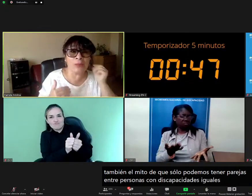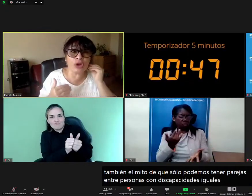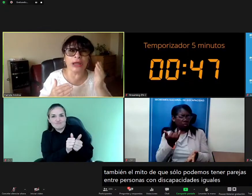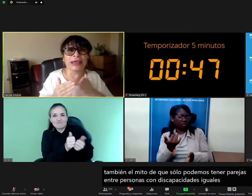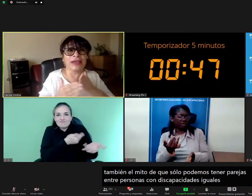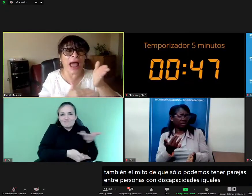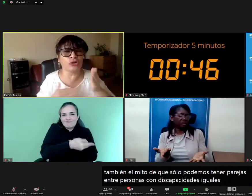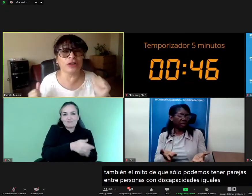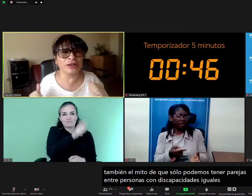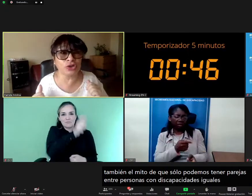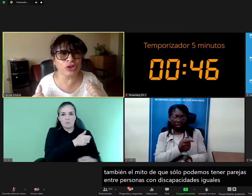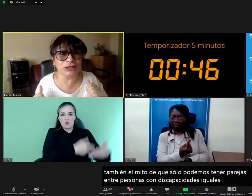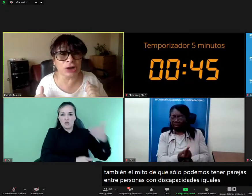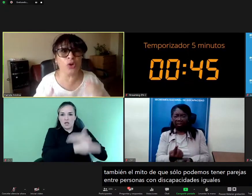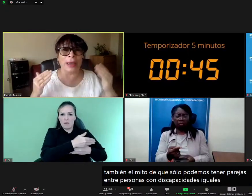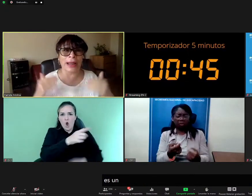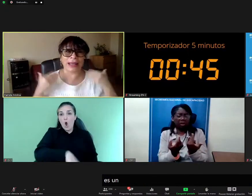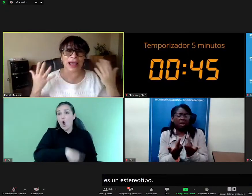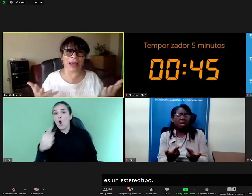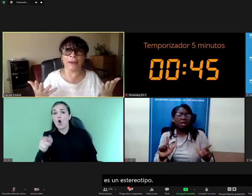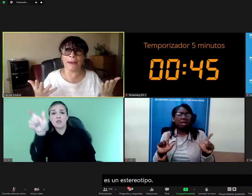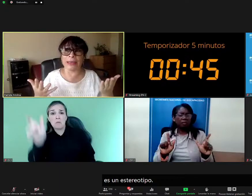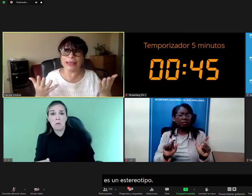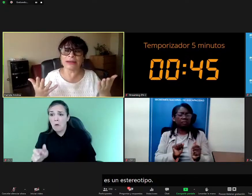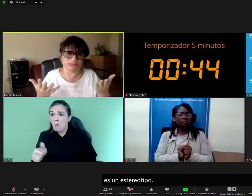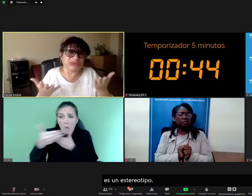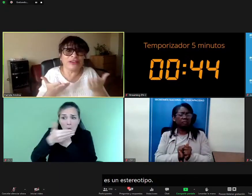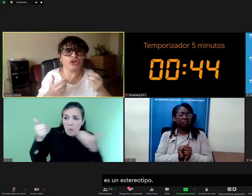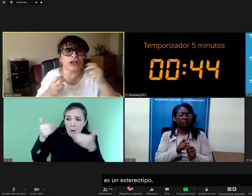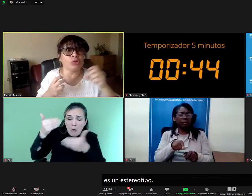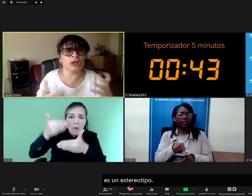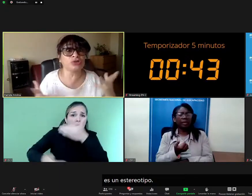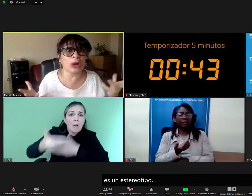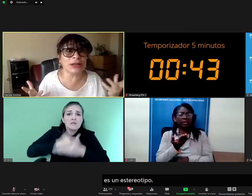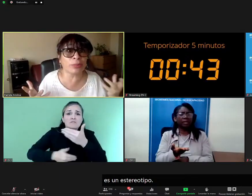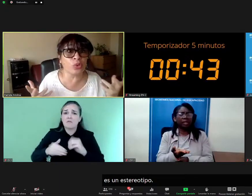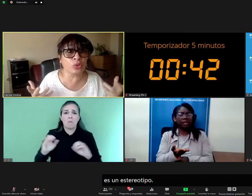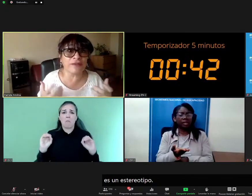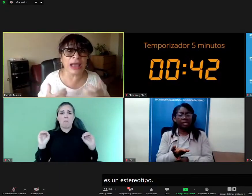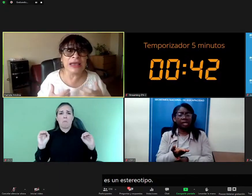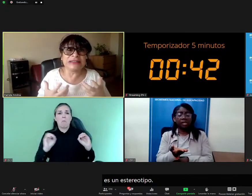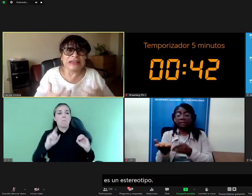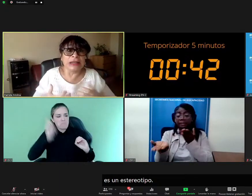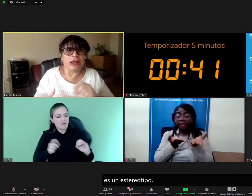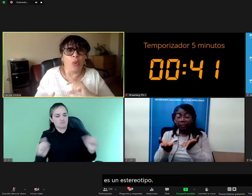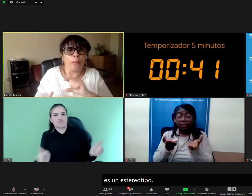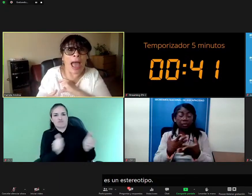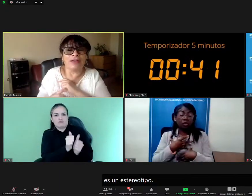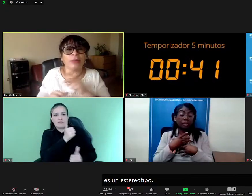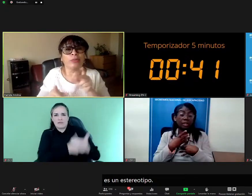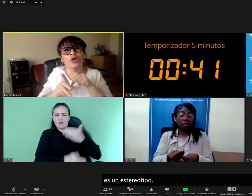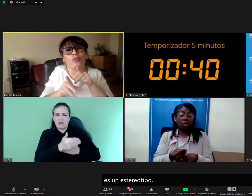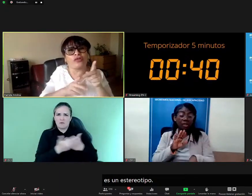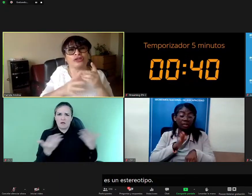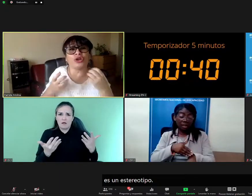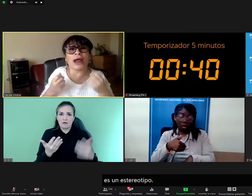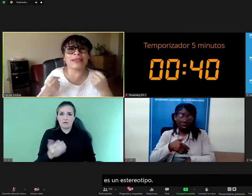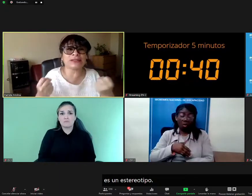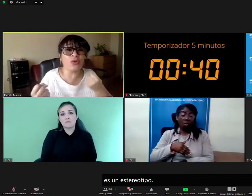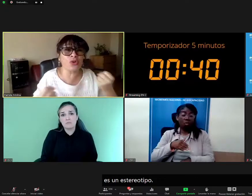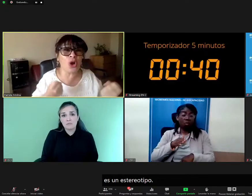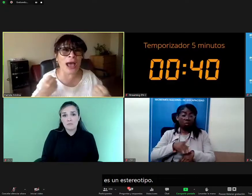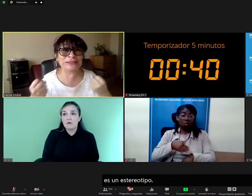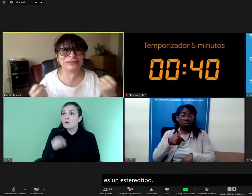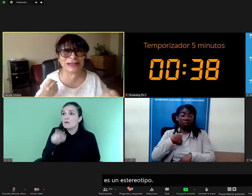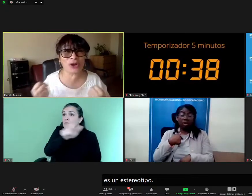person with a disability but every woman go into health service to require health reproductive